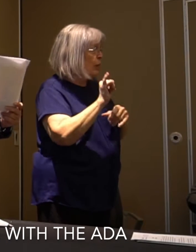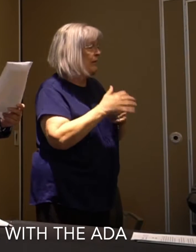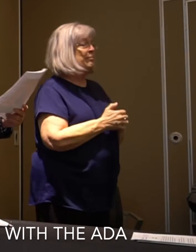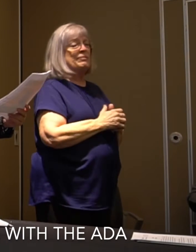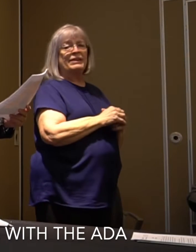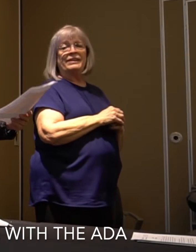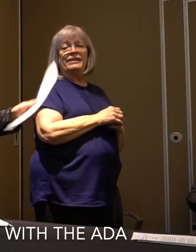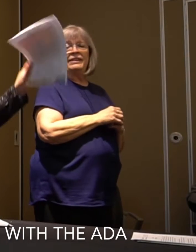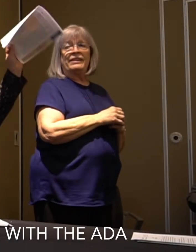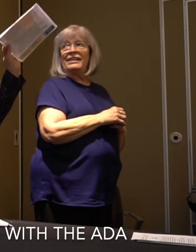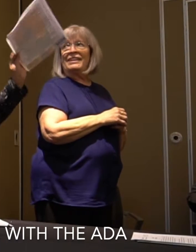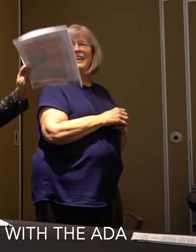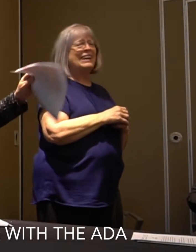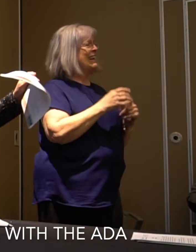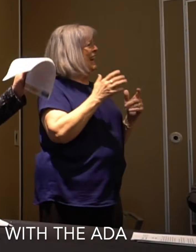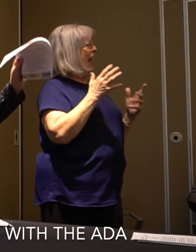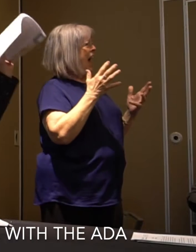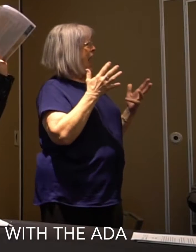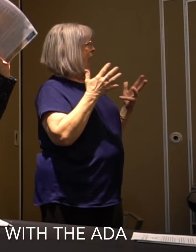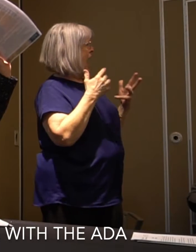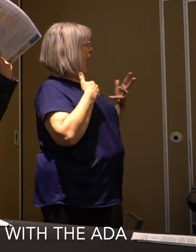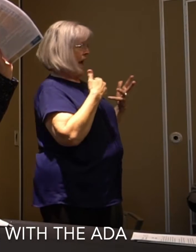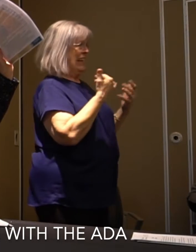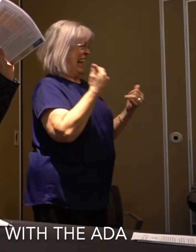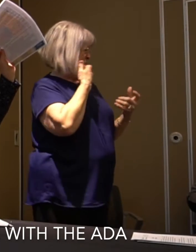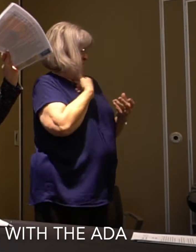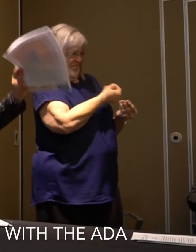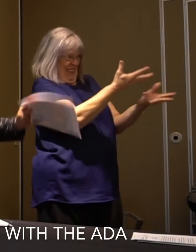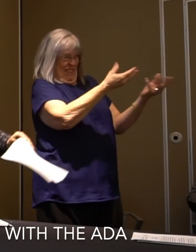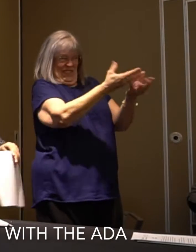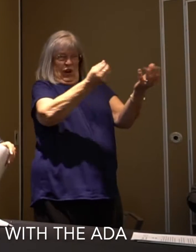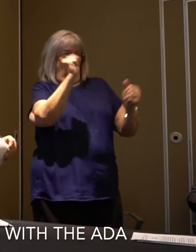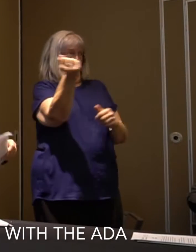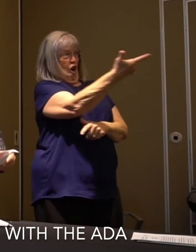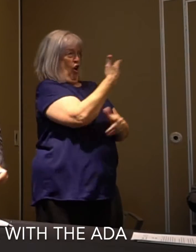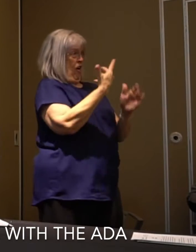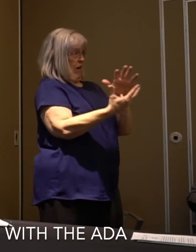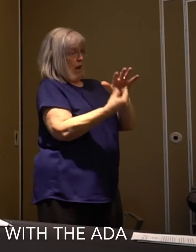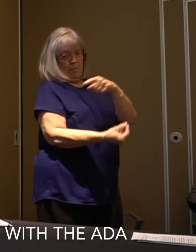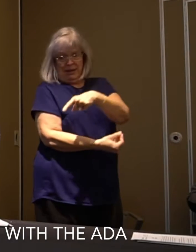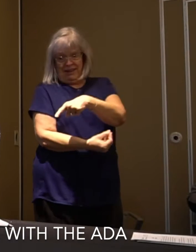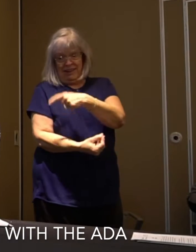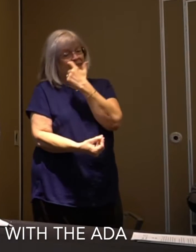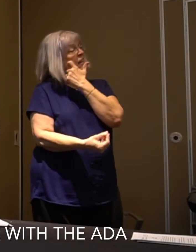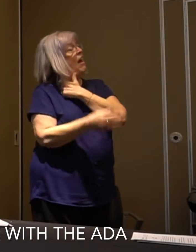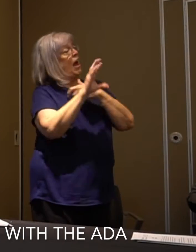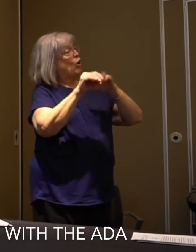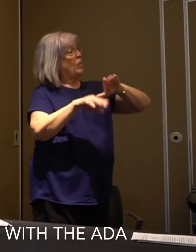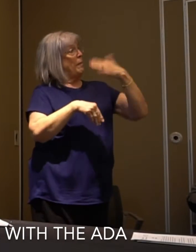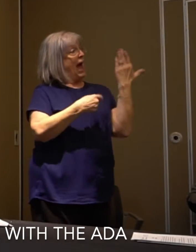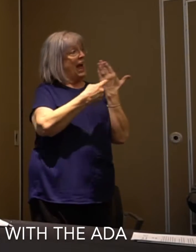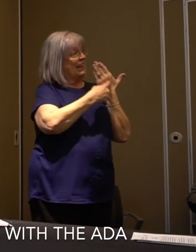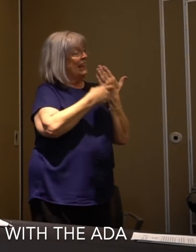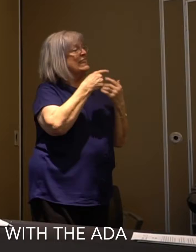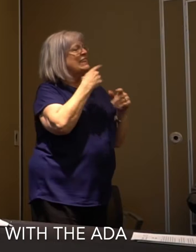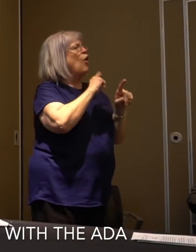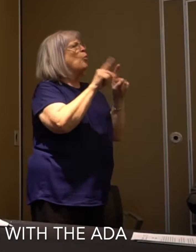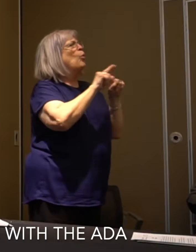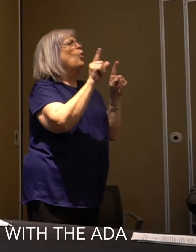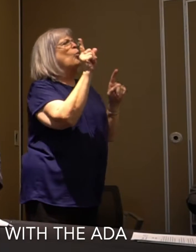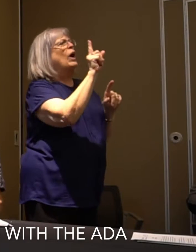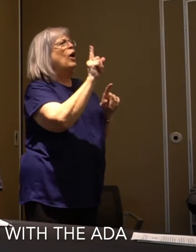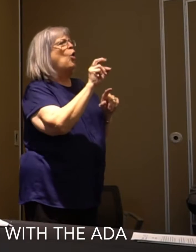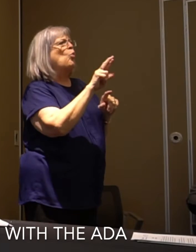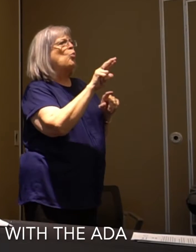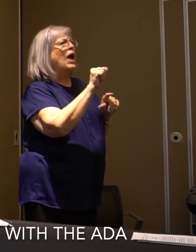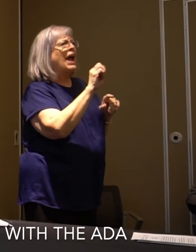now I'm giving everyone a copy of this, and on the back is a list of where all the RAYs are,